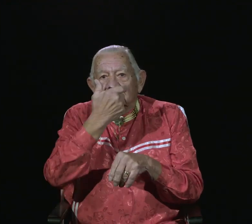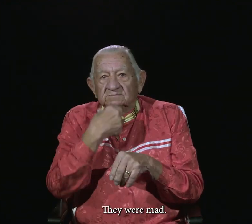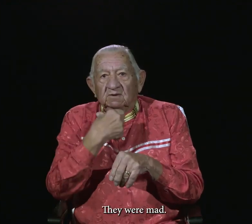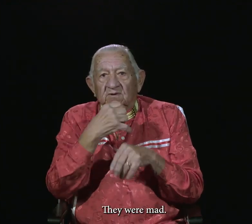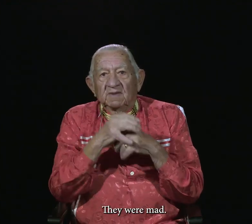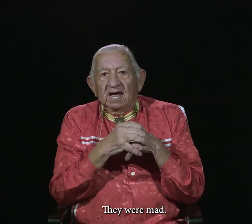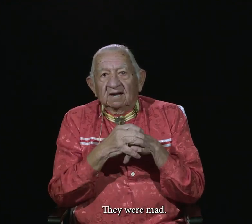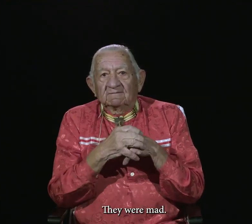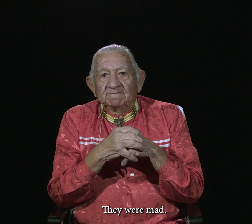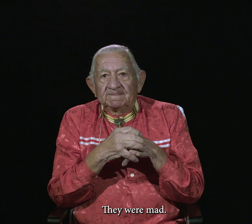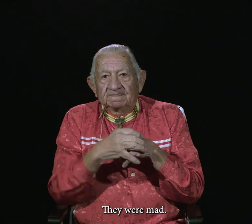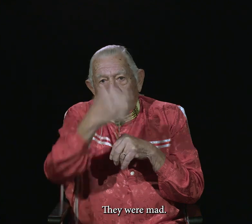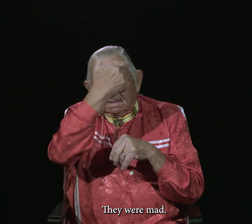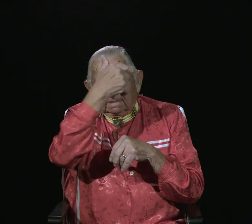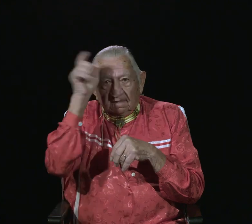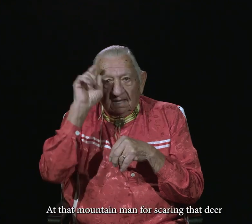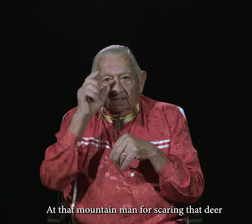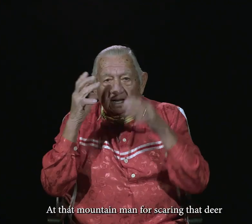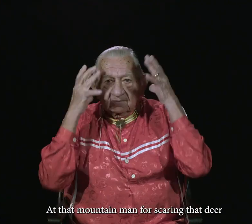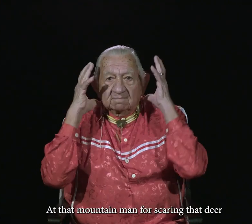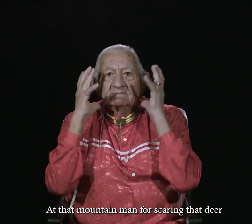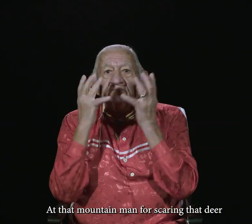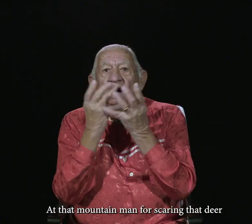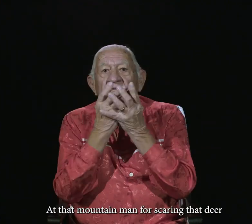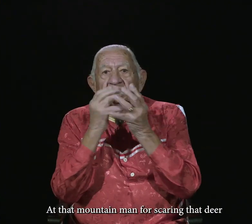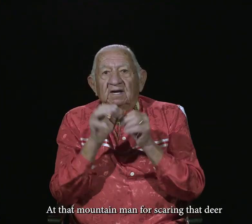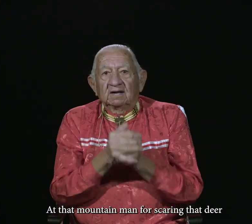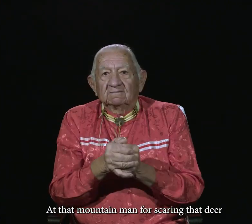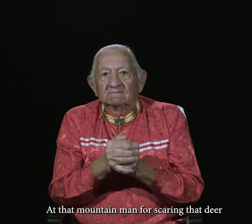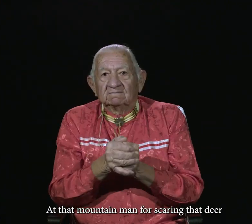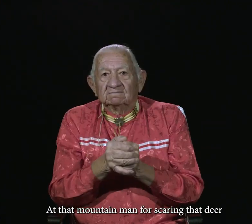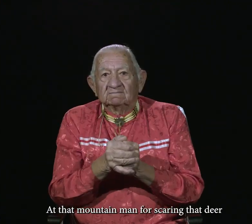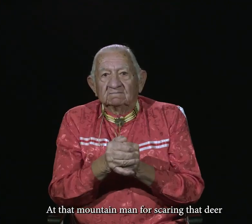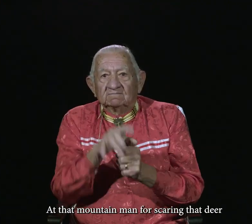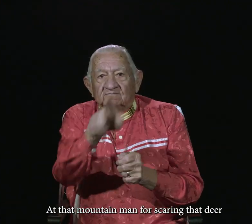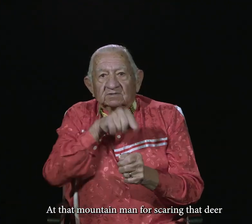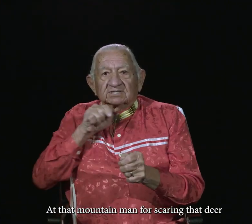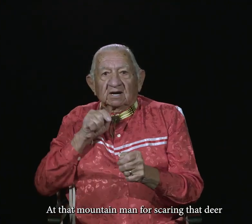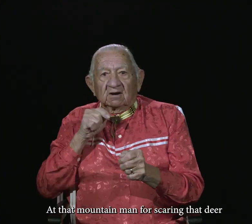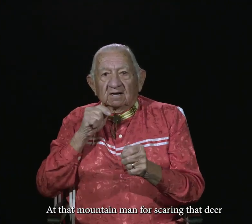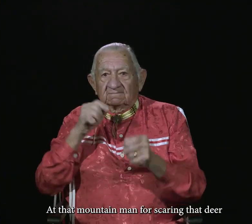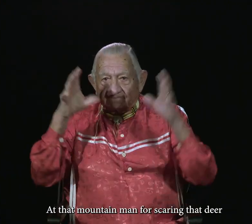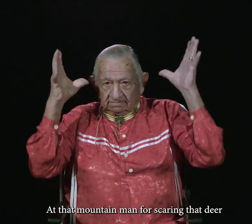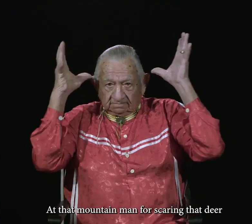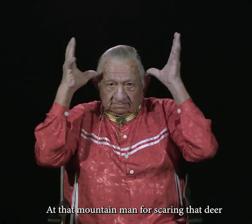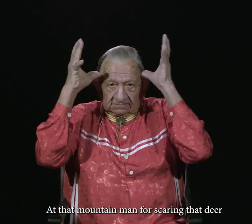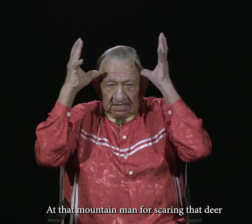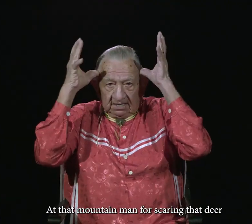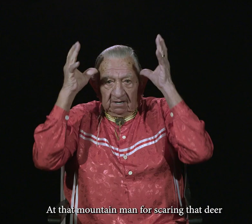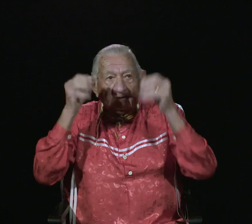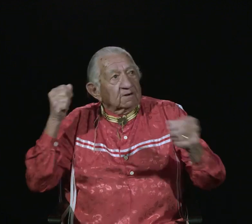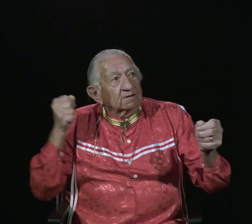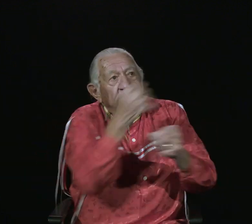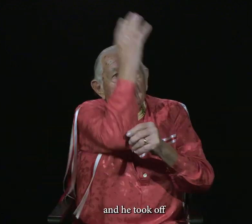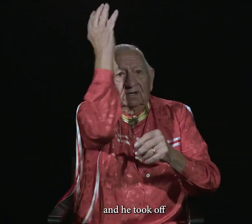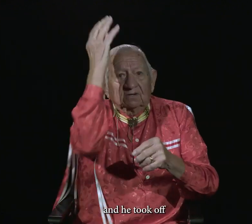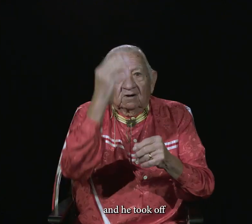They were mad at that mountain man for scaring that deer when he took off.